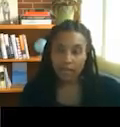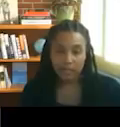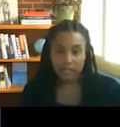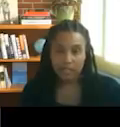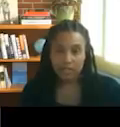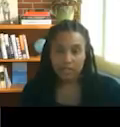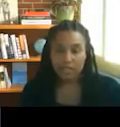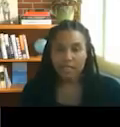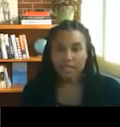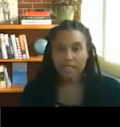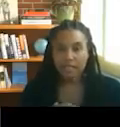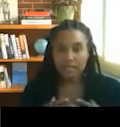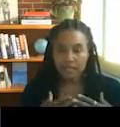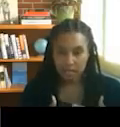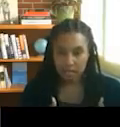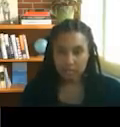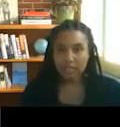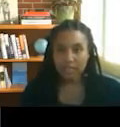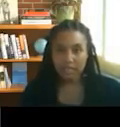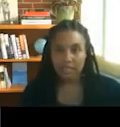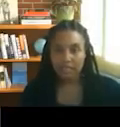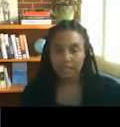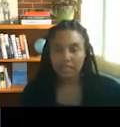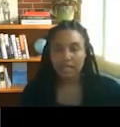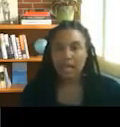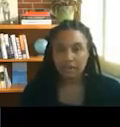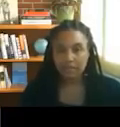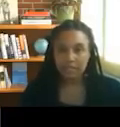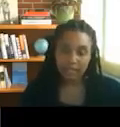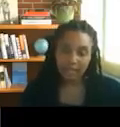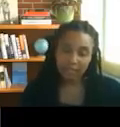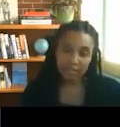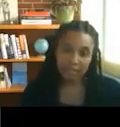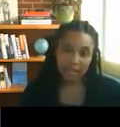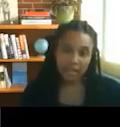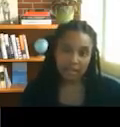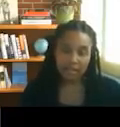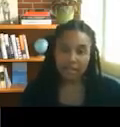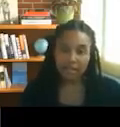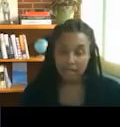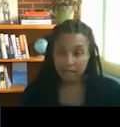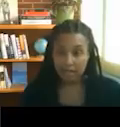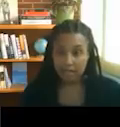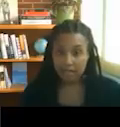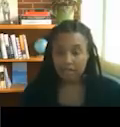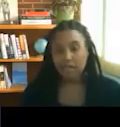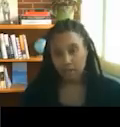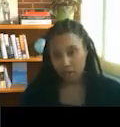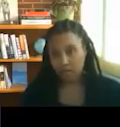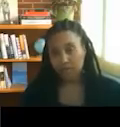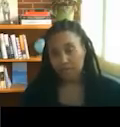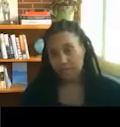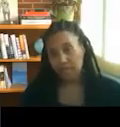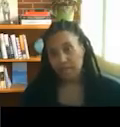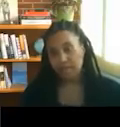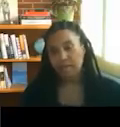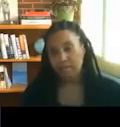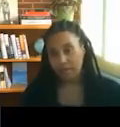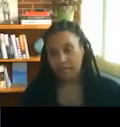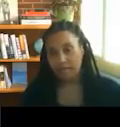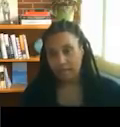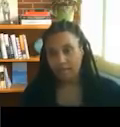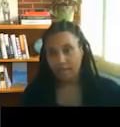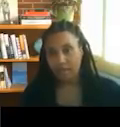Our language is complete. Everything that can be said in English can also be said